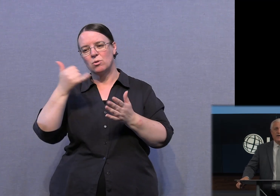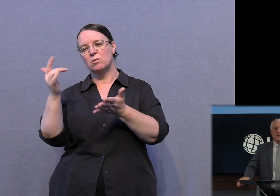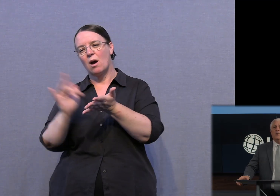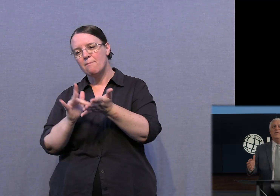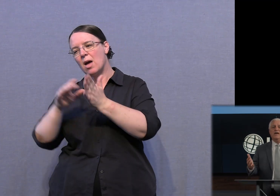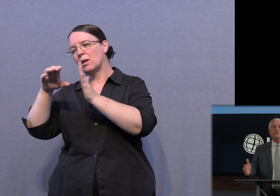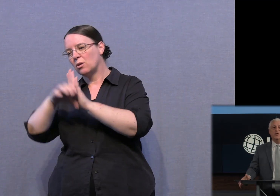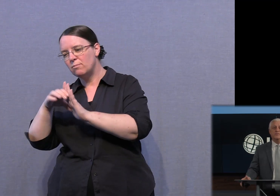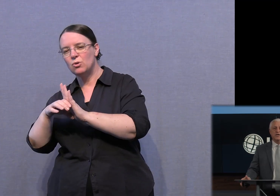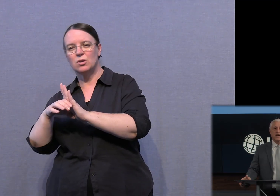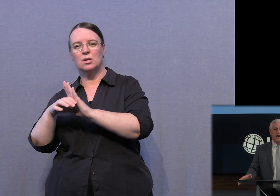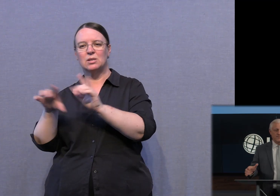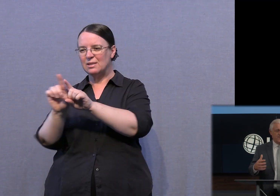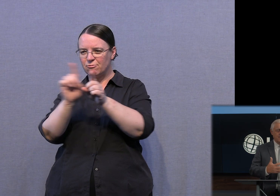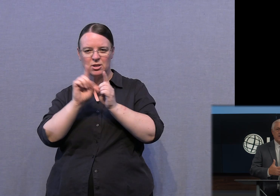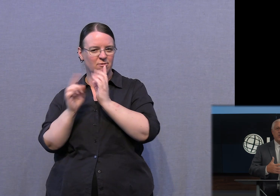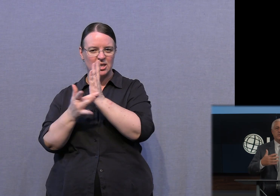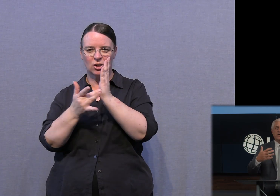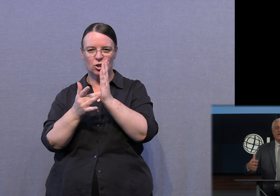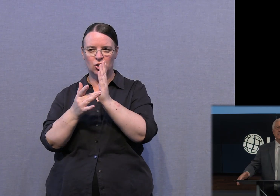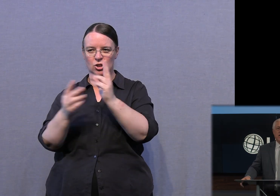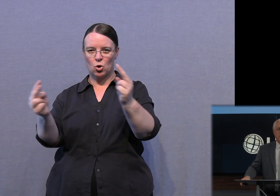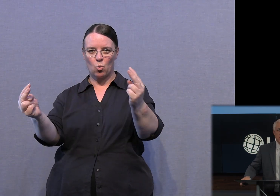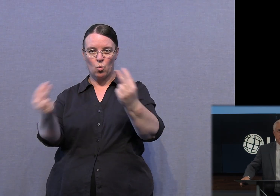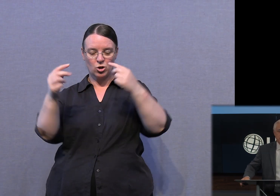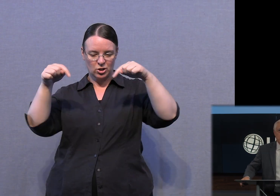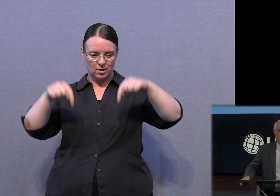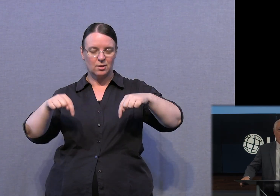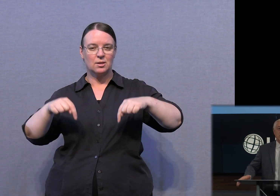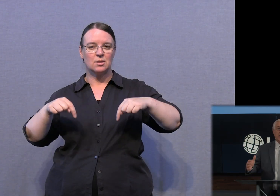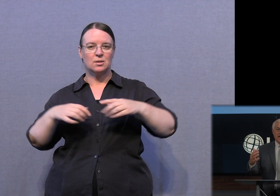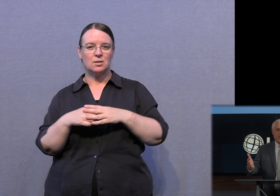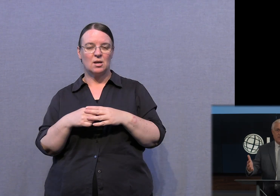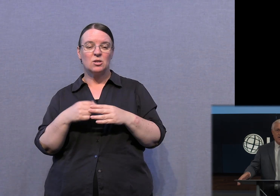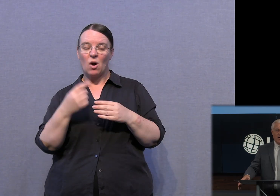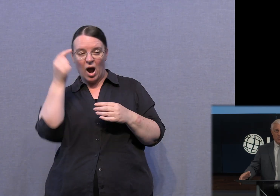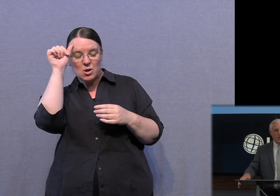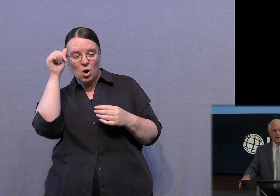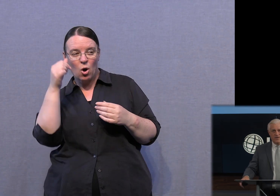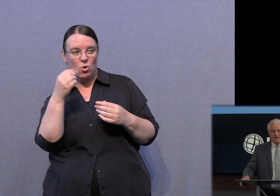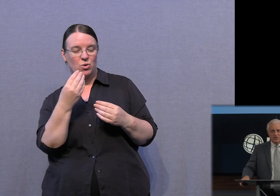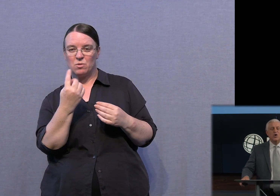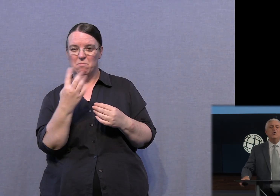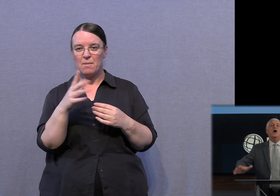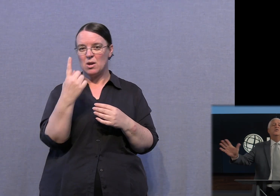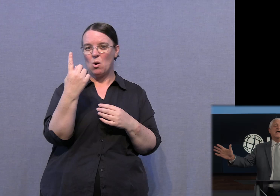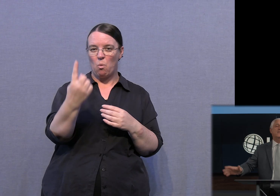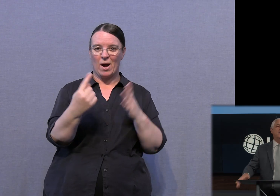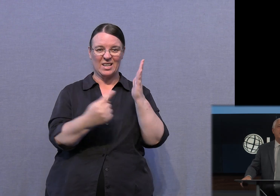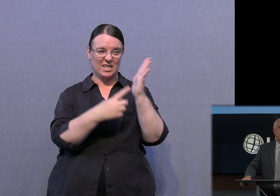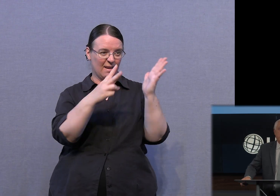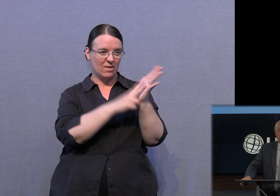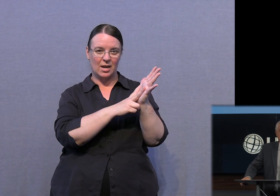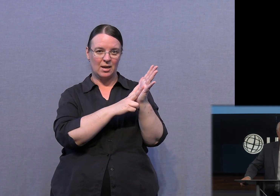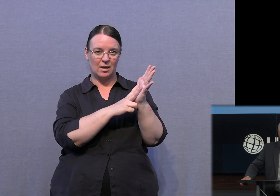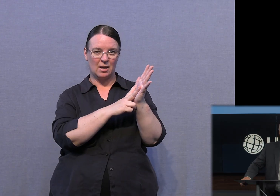know that there are many groups, family groups, or even entire churches who watch together on one device. So who knows how many